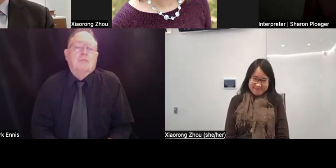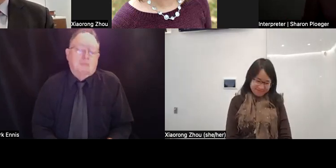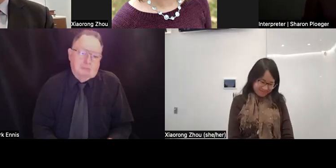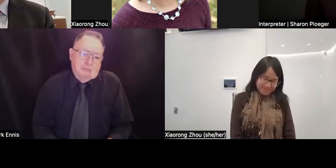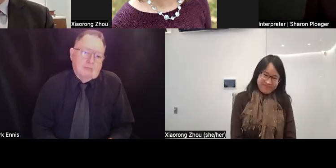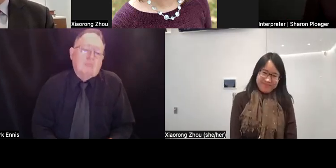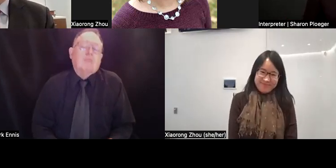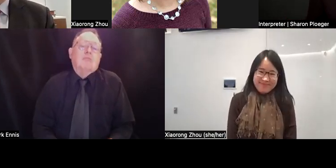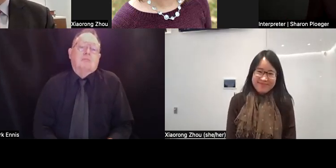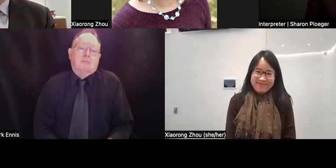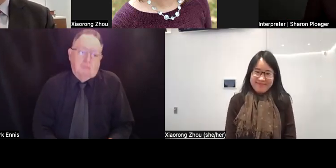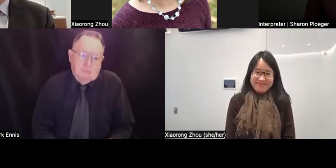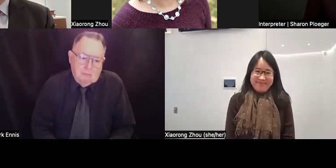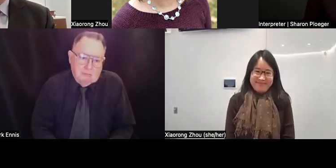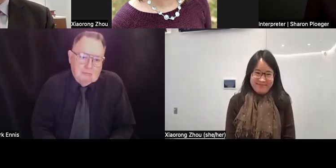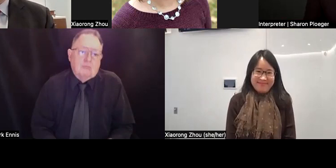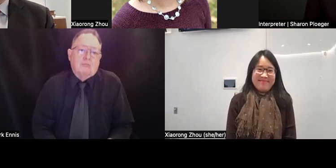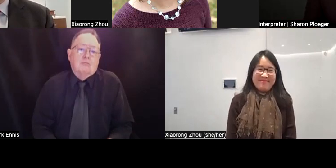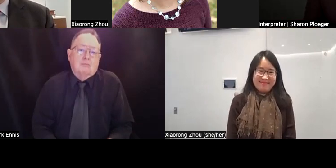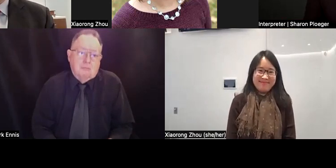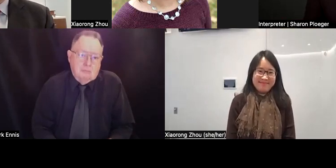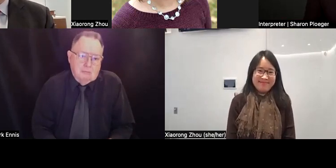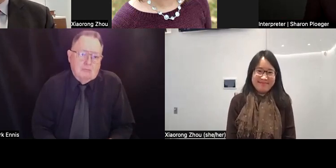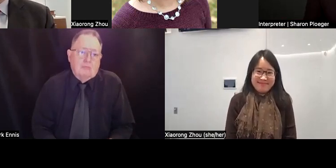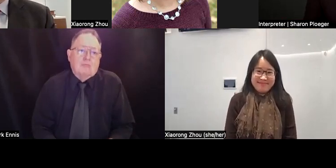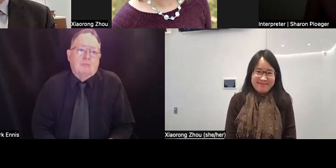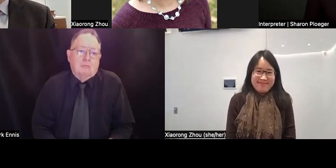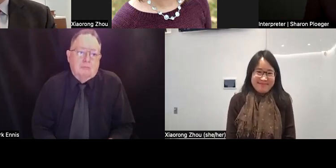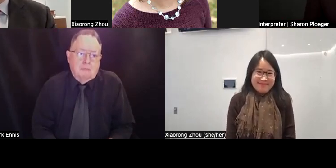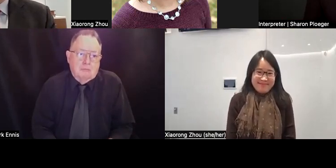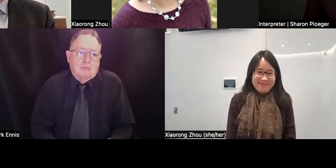make this a stronger opportunity and a stronger program.